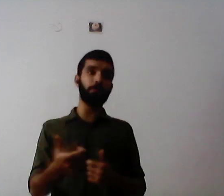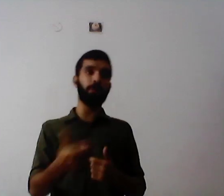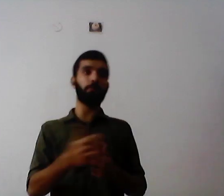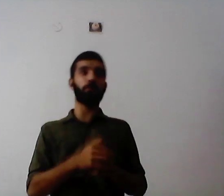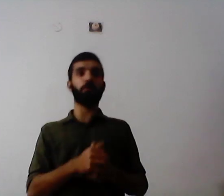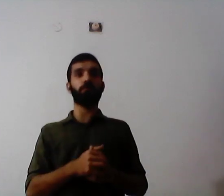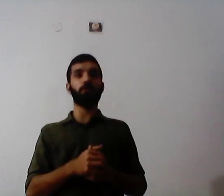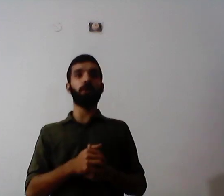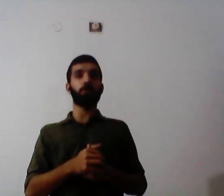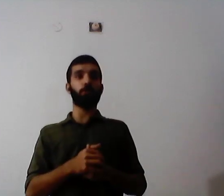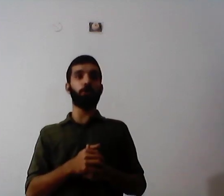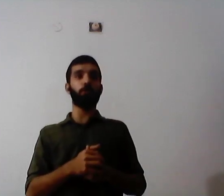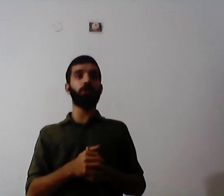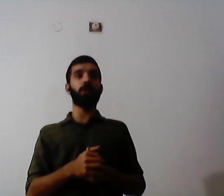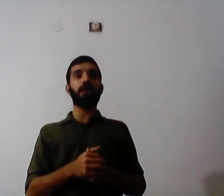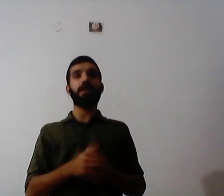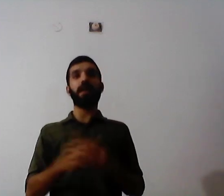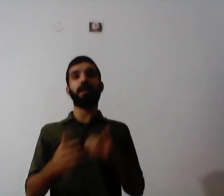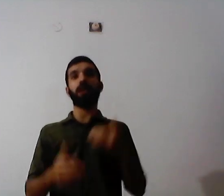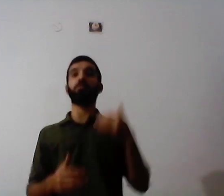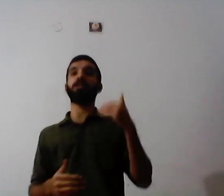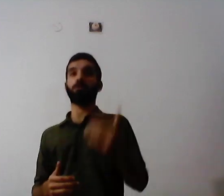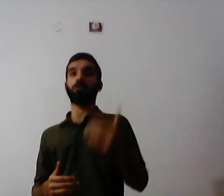amount of solute that can be dissolved in a